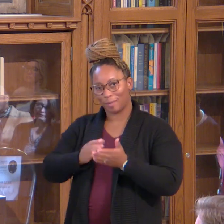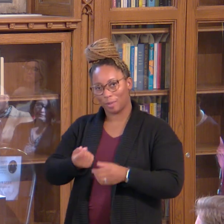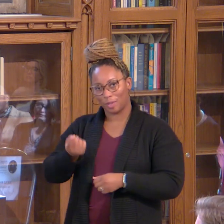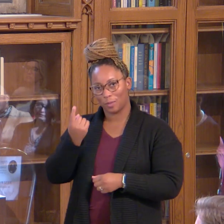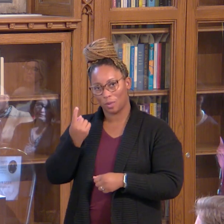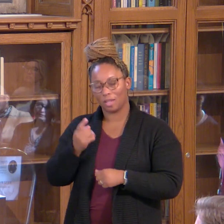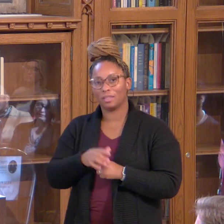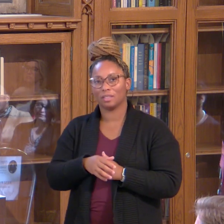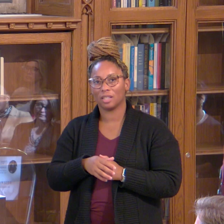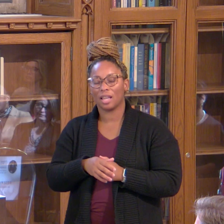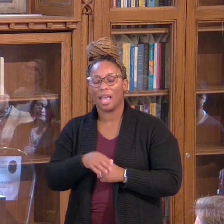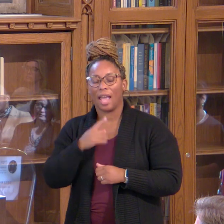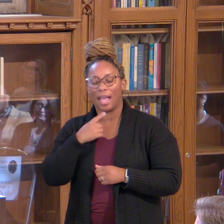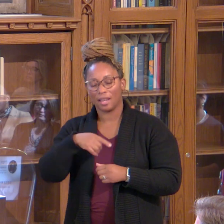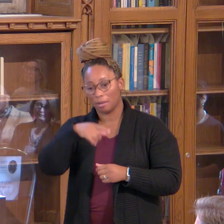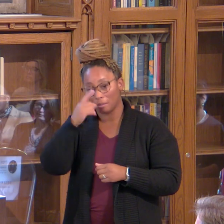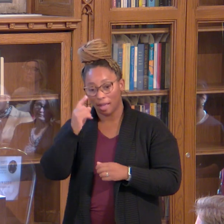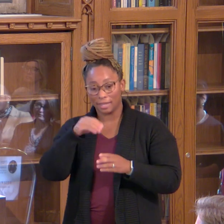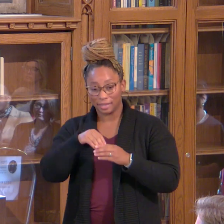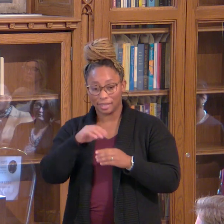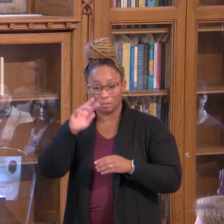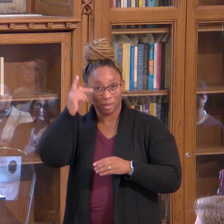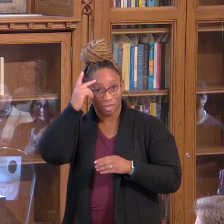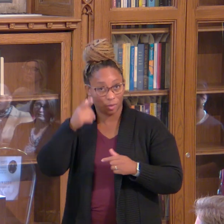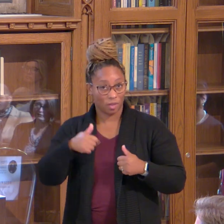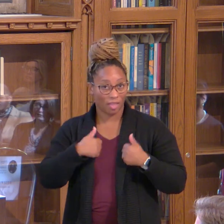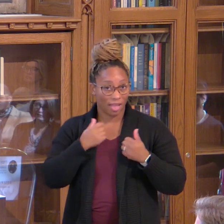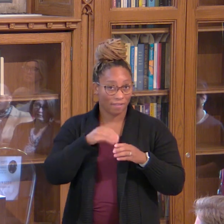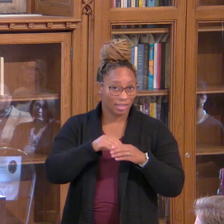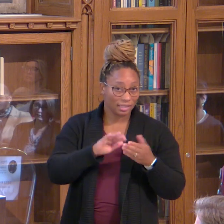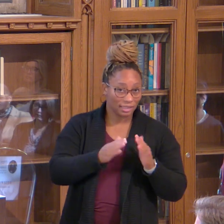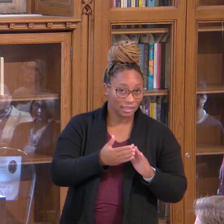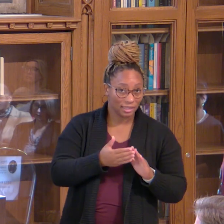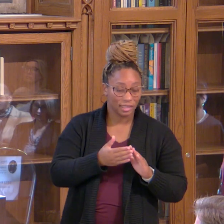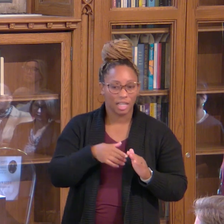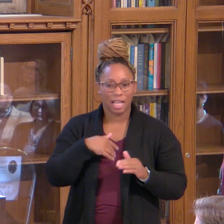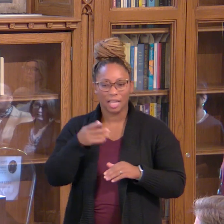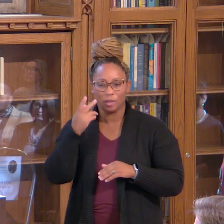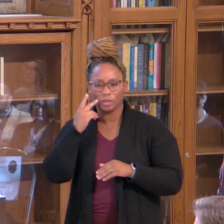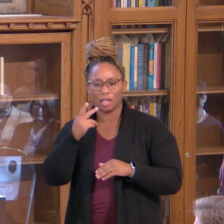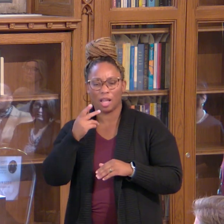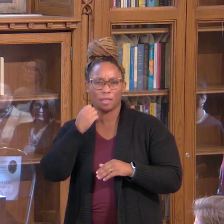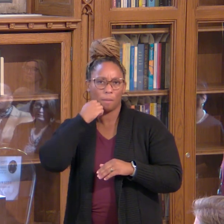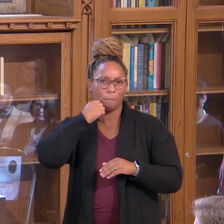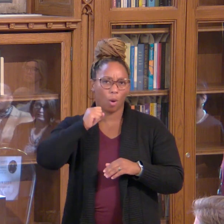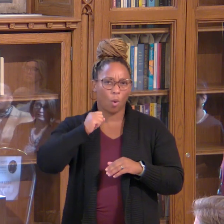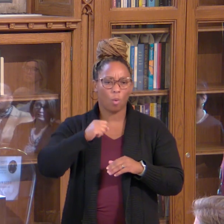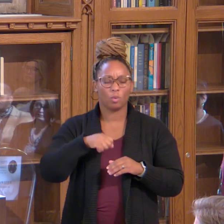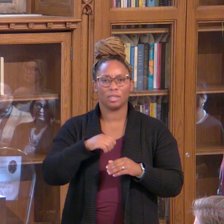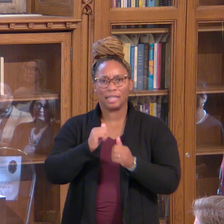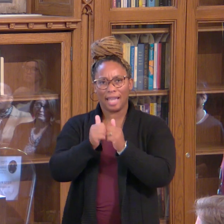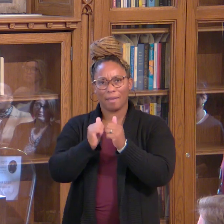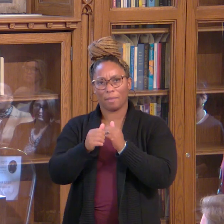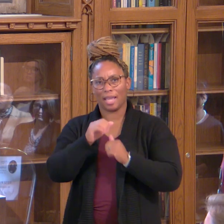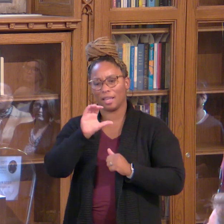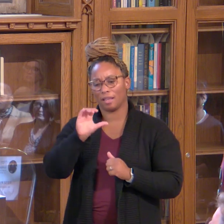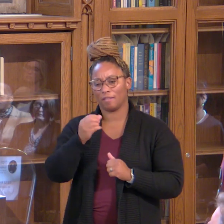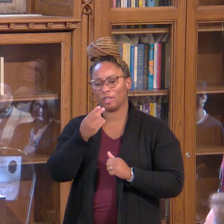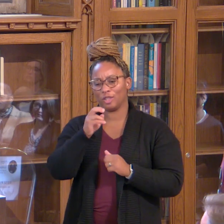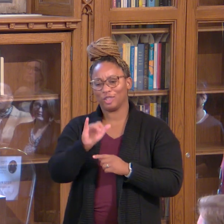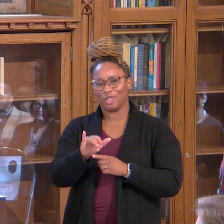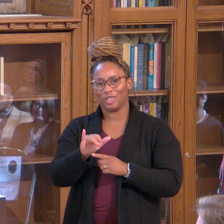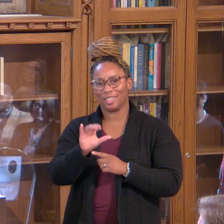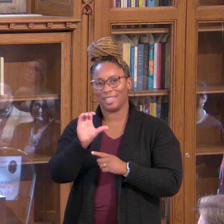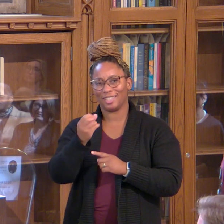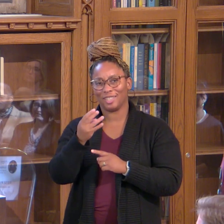Leon higinbotham and blacks in political life as I said in cities we saw a bold campaign of Shirley Chisum for president of